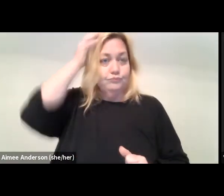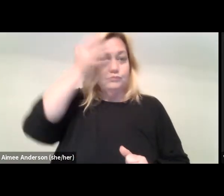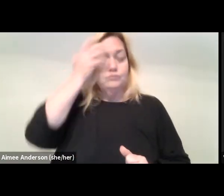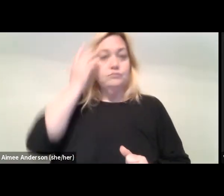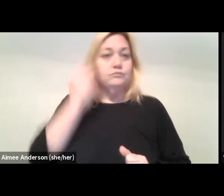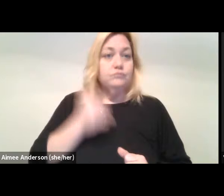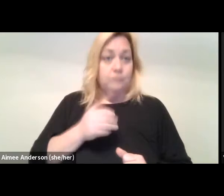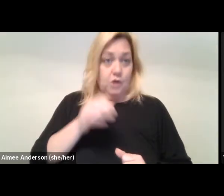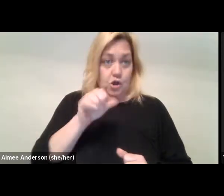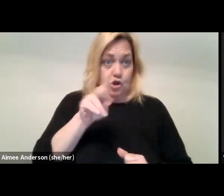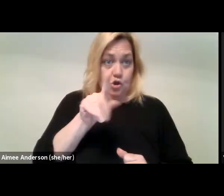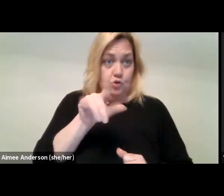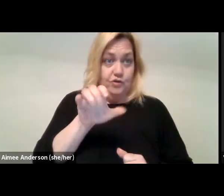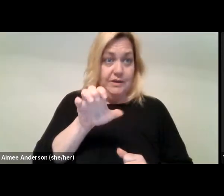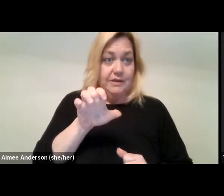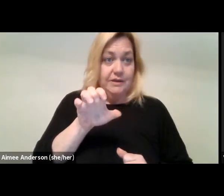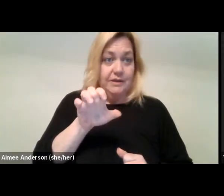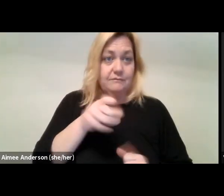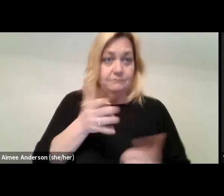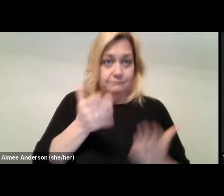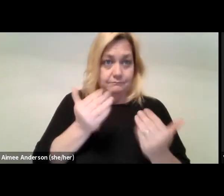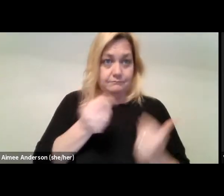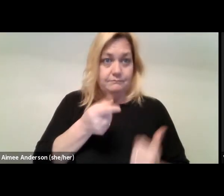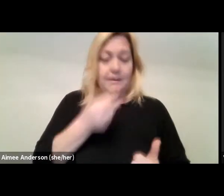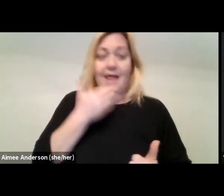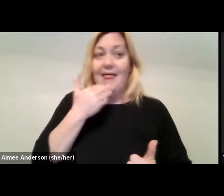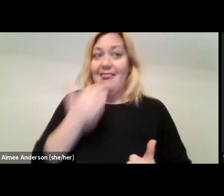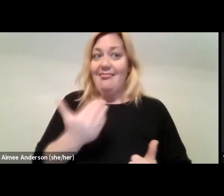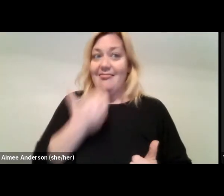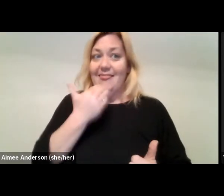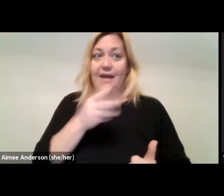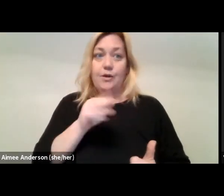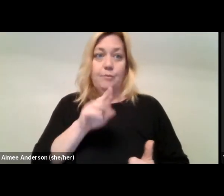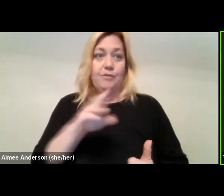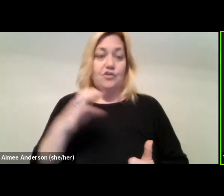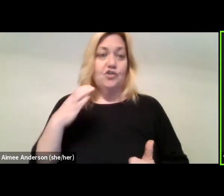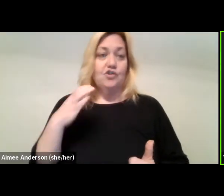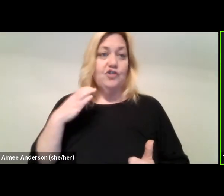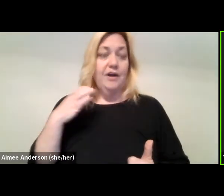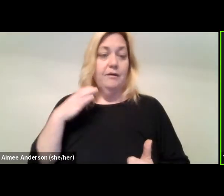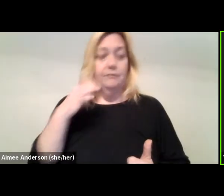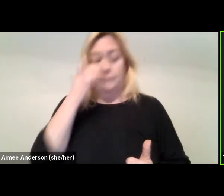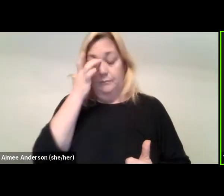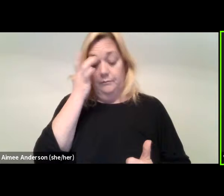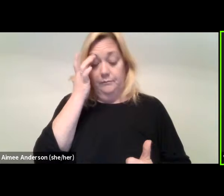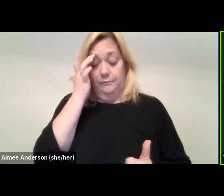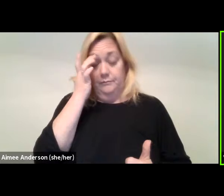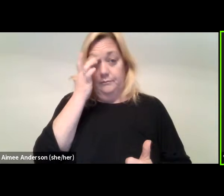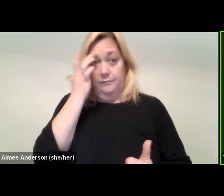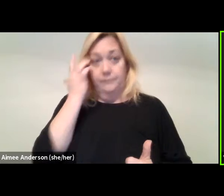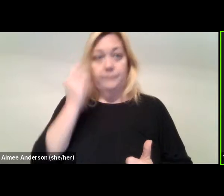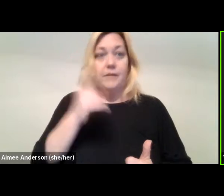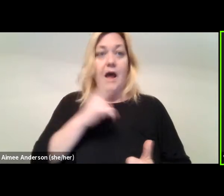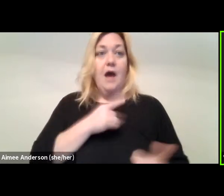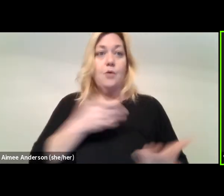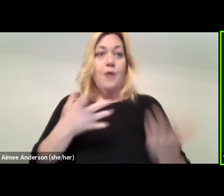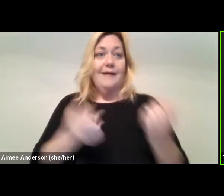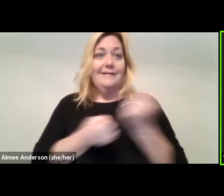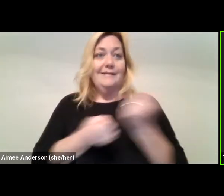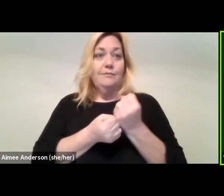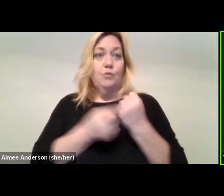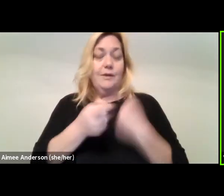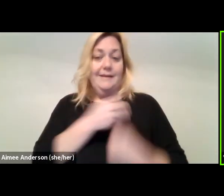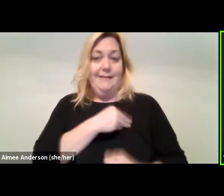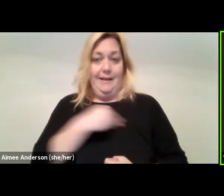Eugene needs to be unmuted. There you go. Thank you. Go ahead, Thank you, Eugene. Mr. 1 Chair. minute. Thank you. I rise in support of this. As a